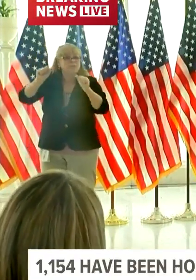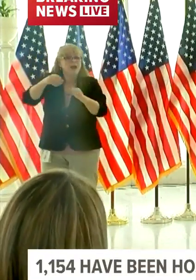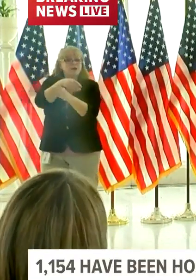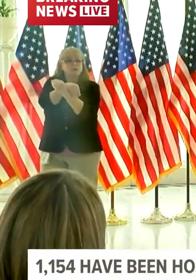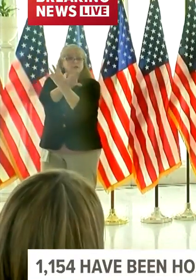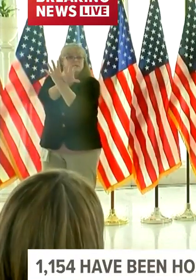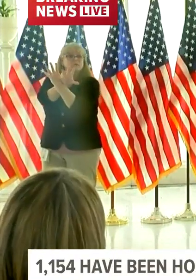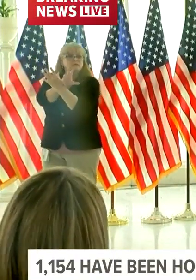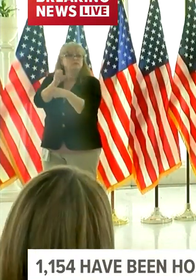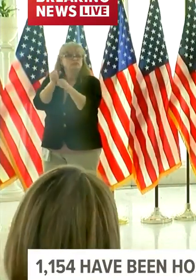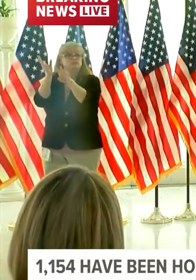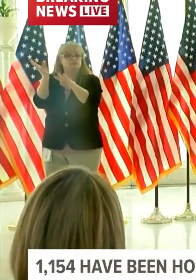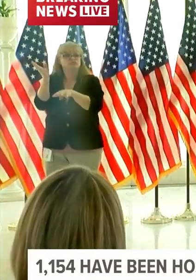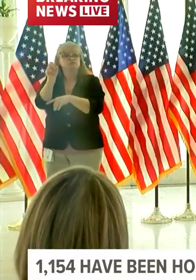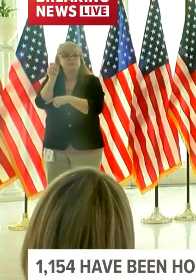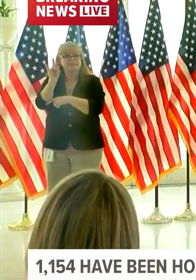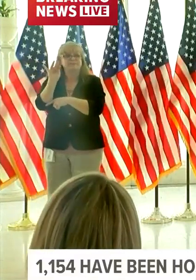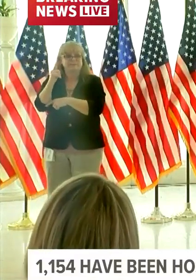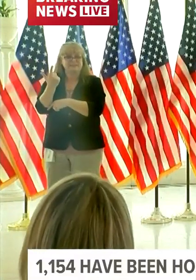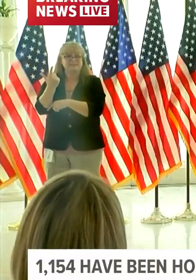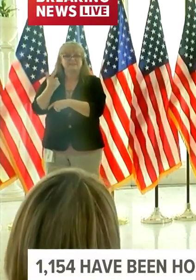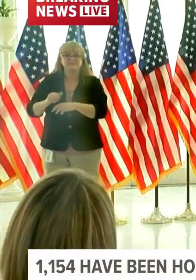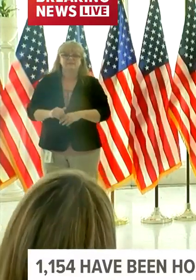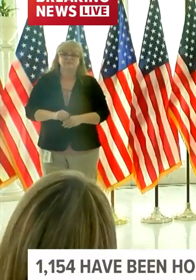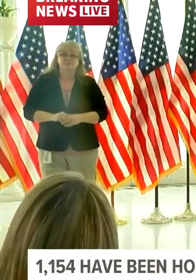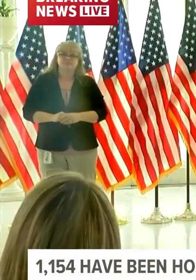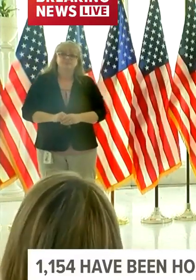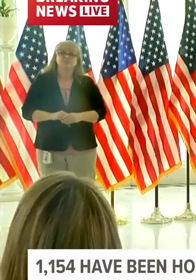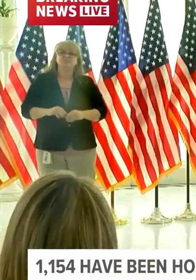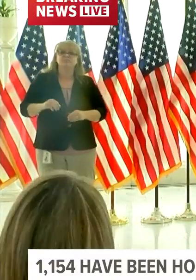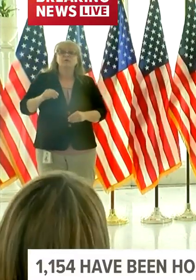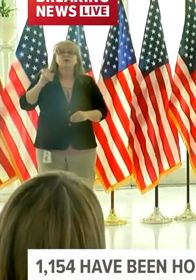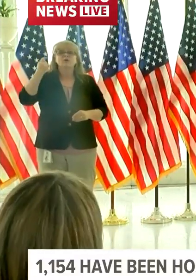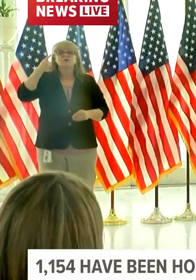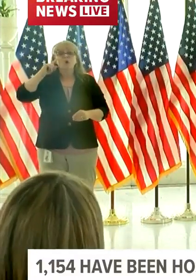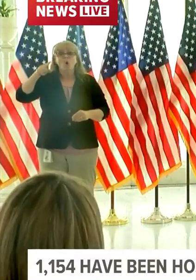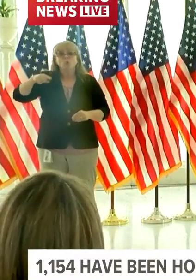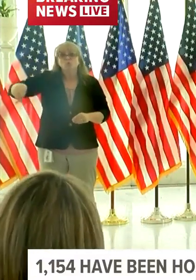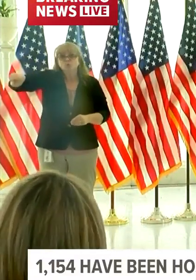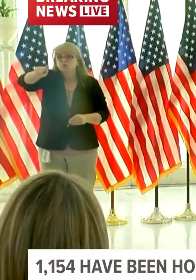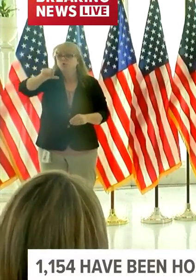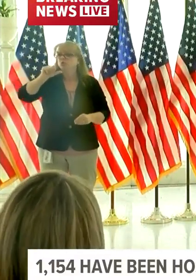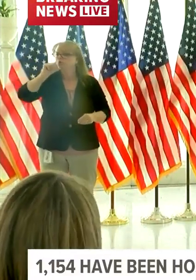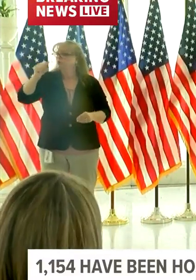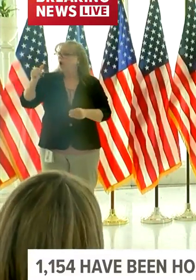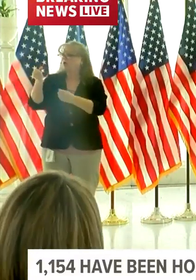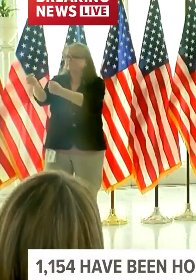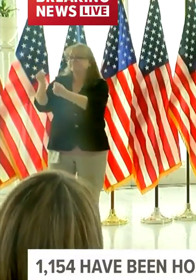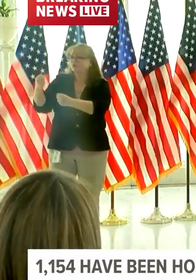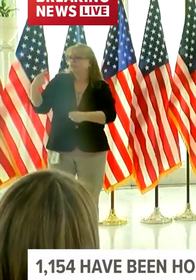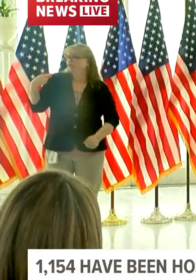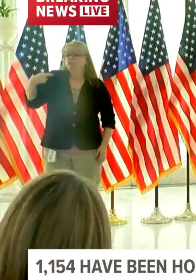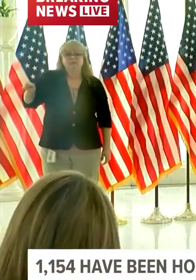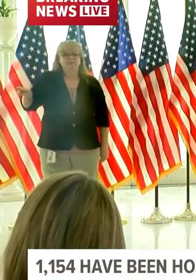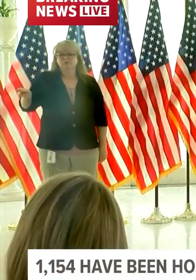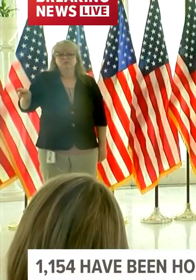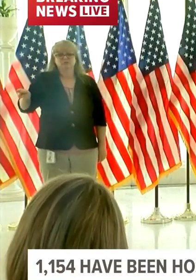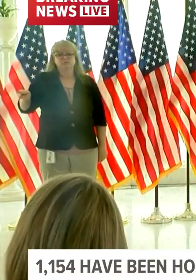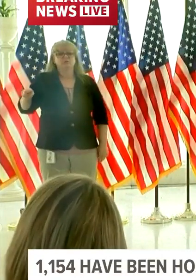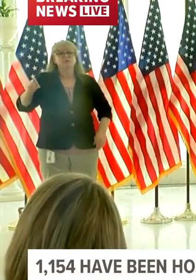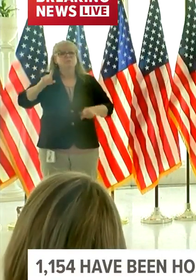And finally, of course, for secular Coloradans, humanist Coloradans, those who are not people of faith, it's also an important time of